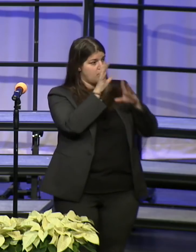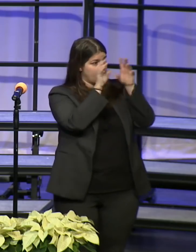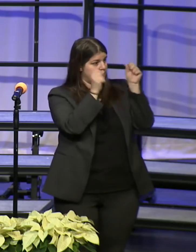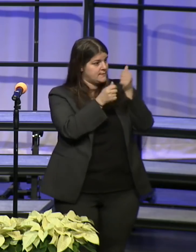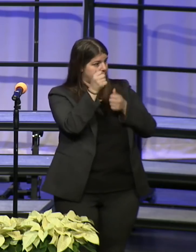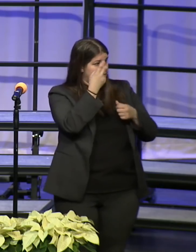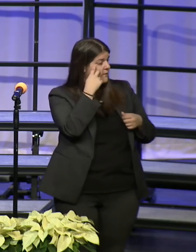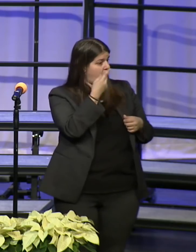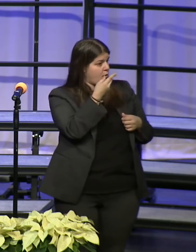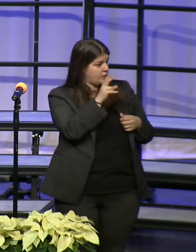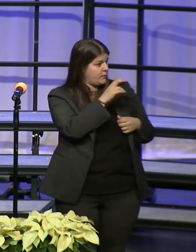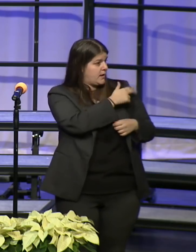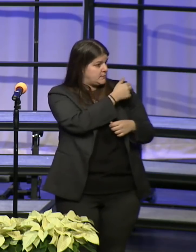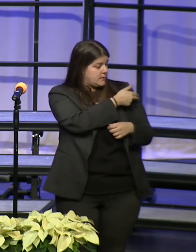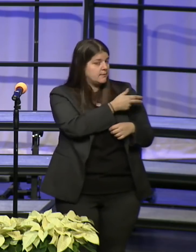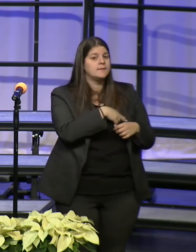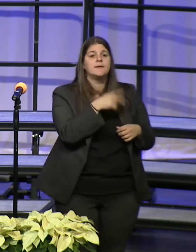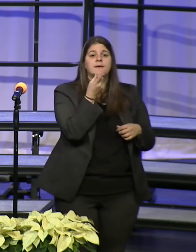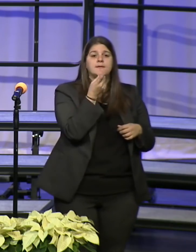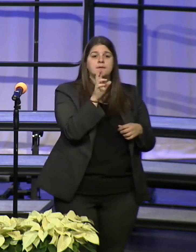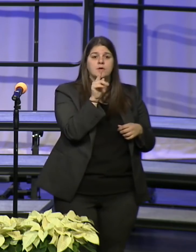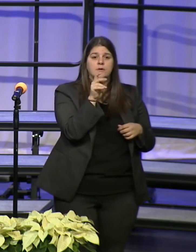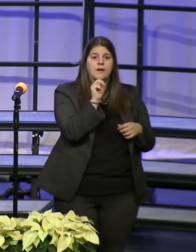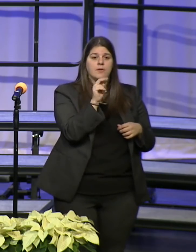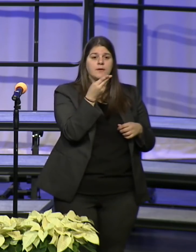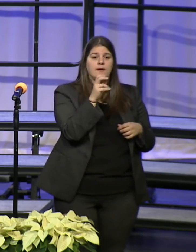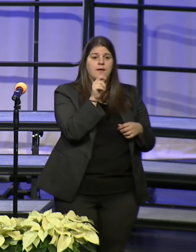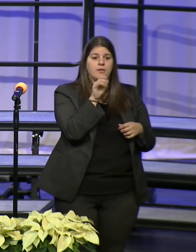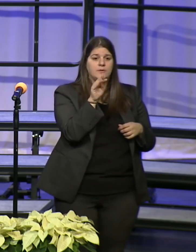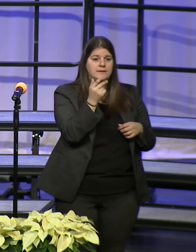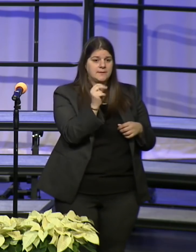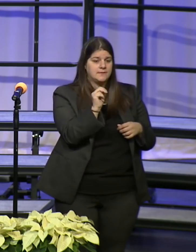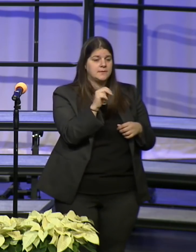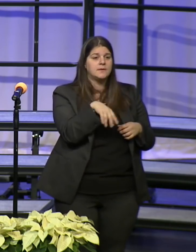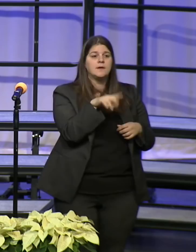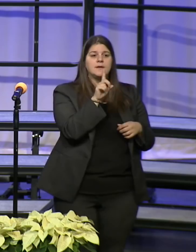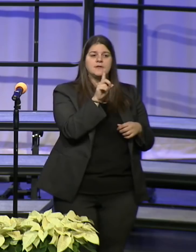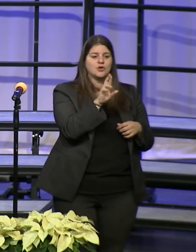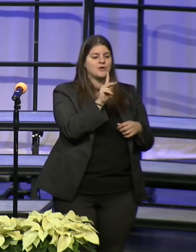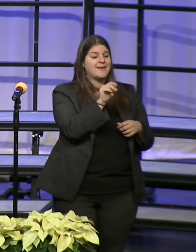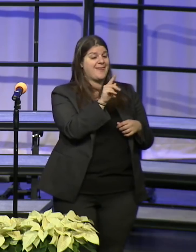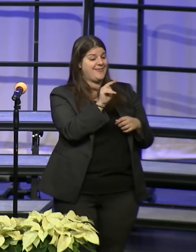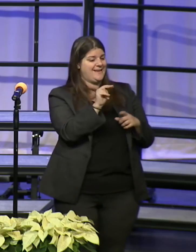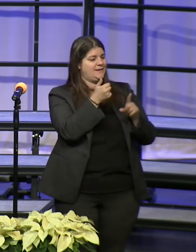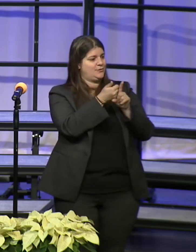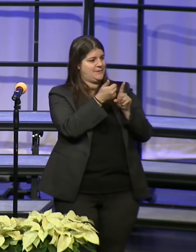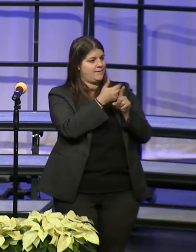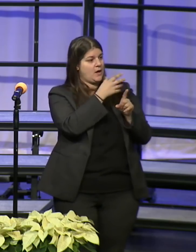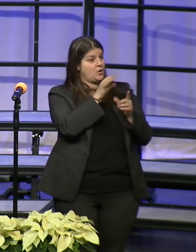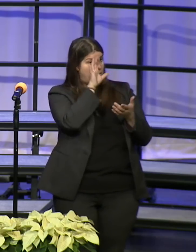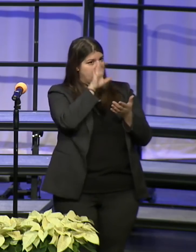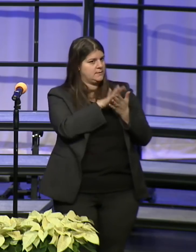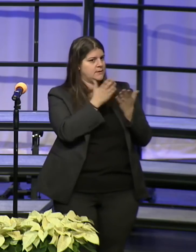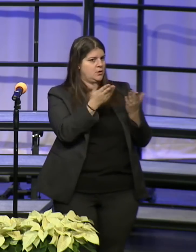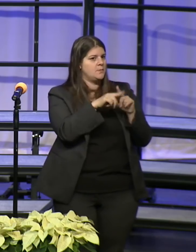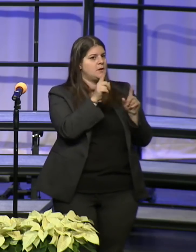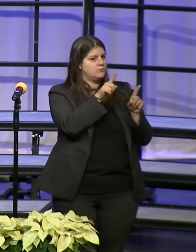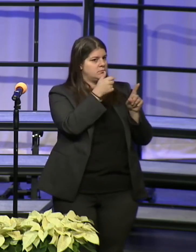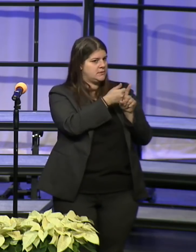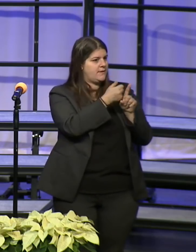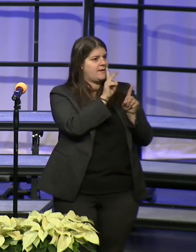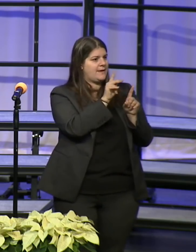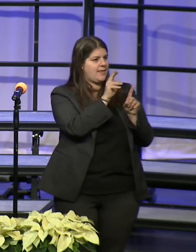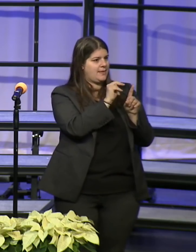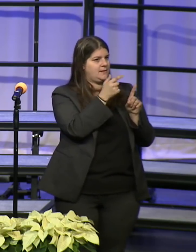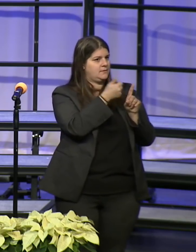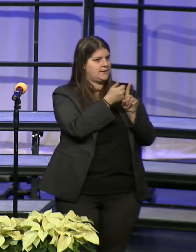Hospital. Dr. Kathleen and Mr. John Hetherington. Dr. Kathleen is the president of the Howard County Community College. And Dr.